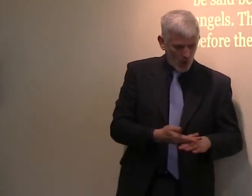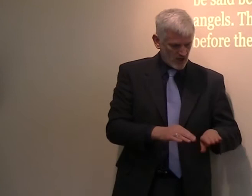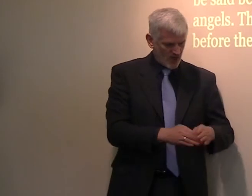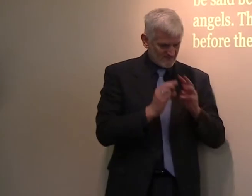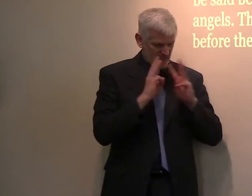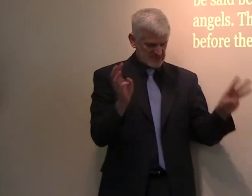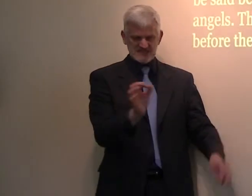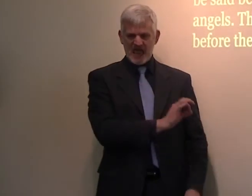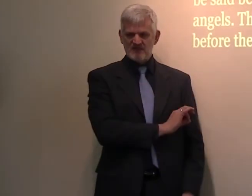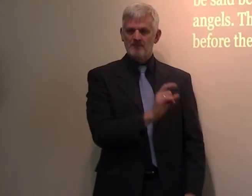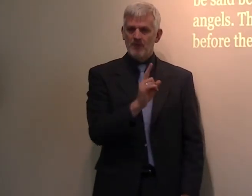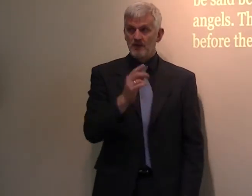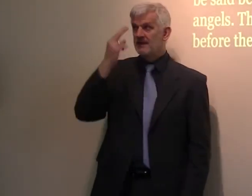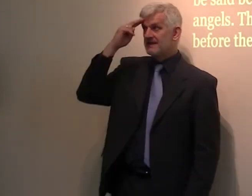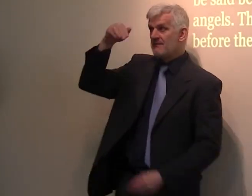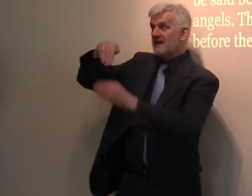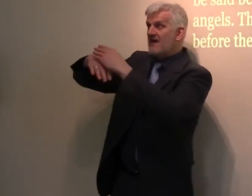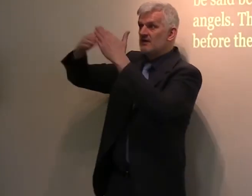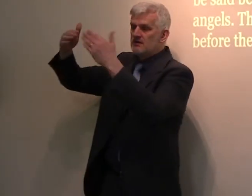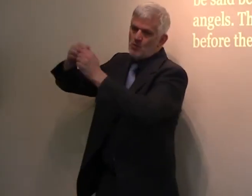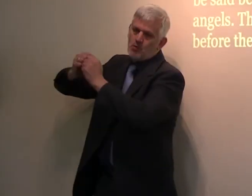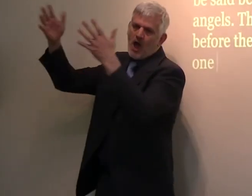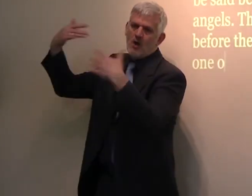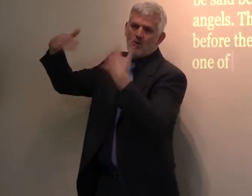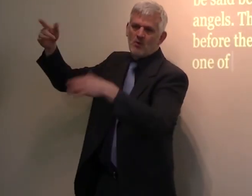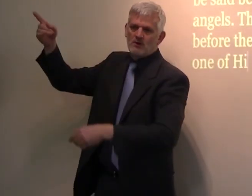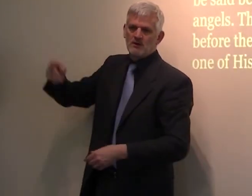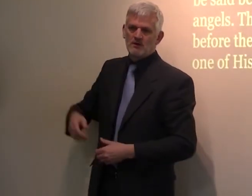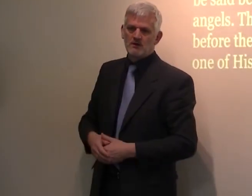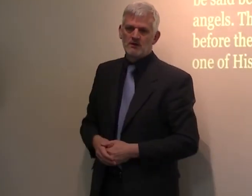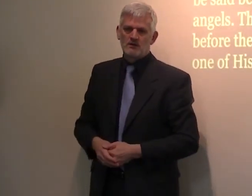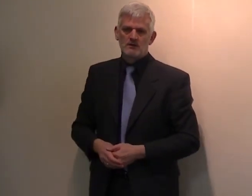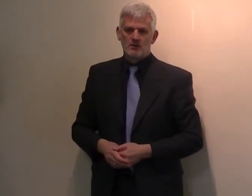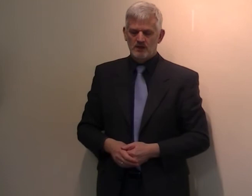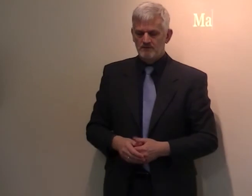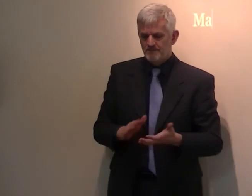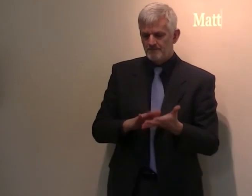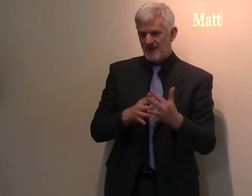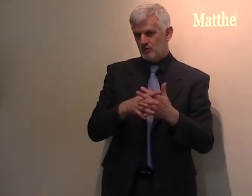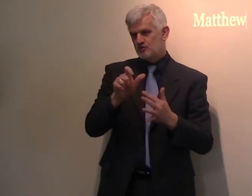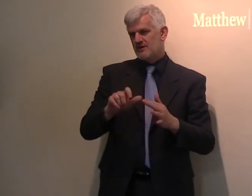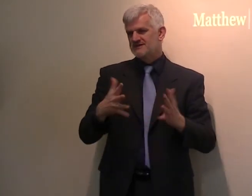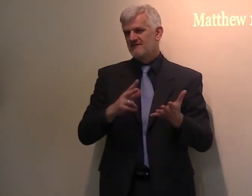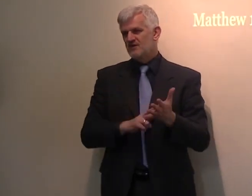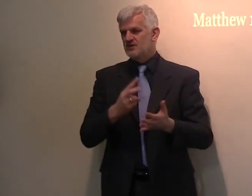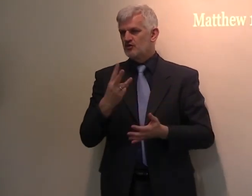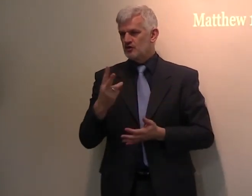heaven. But remember, and I close with this, Matthew 10, verse 32, 32. Matthew 10,